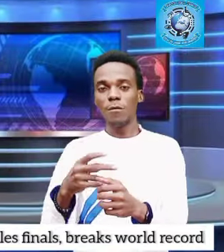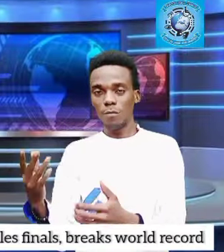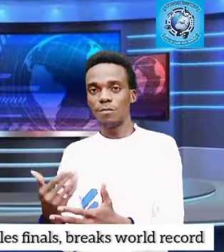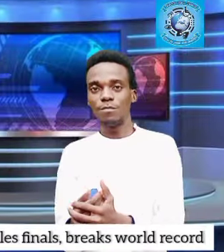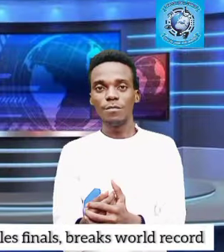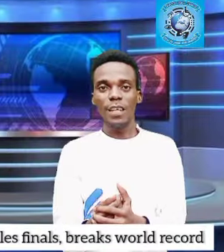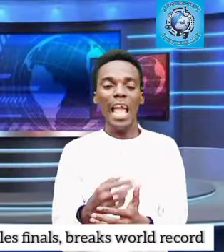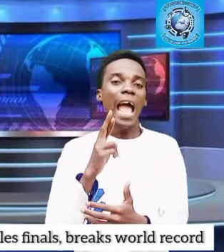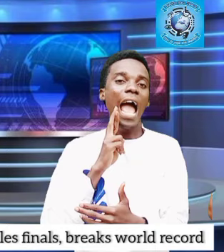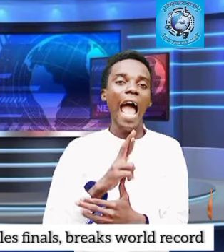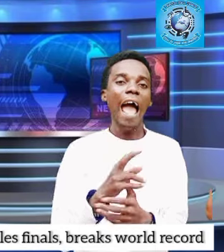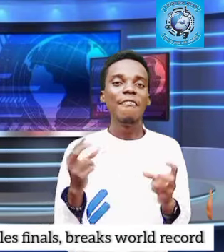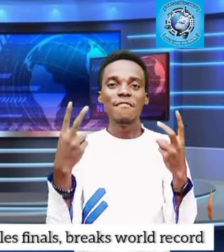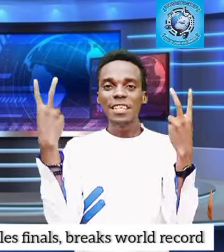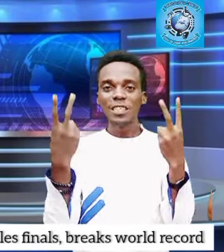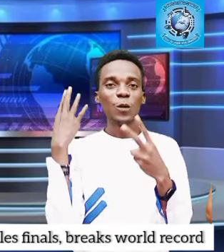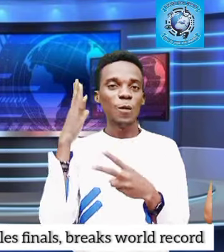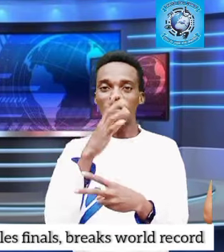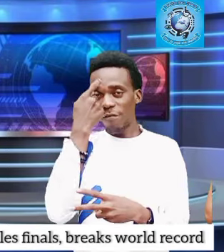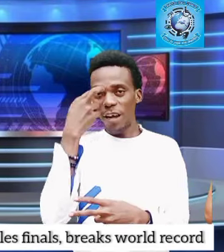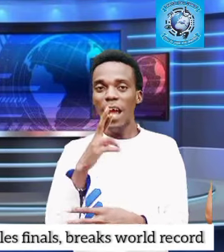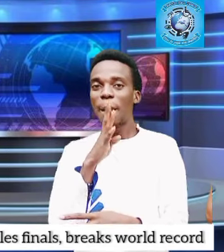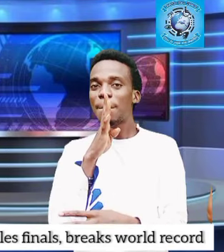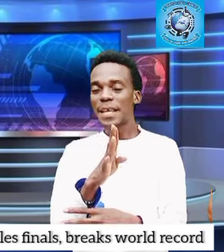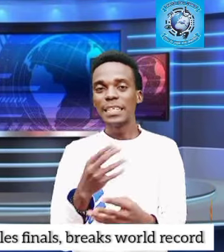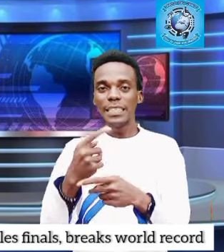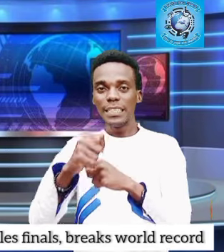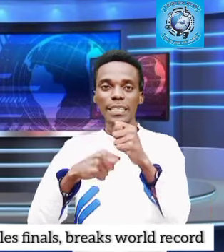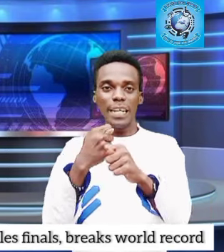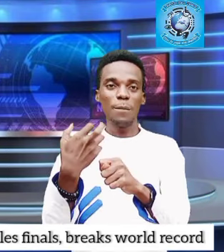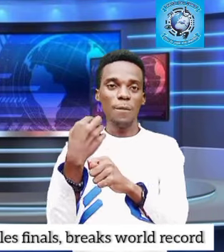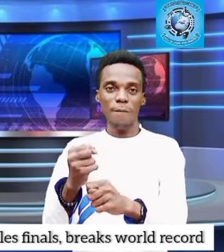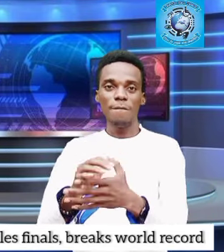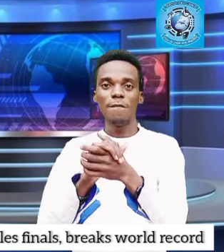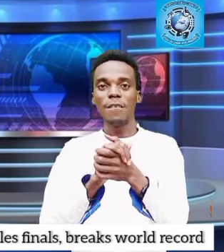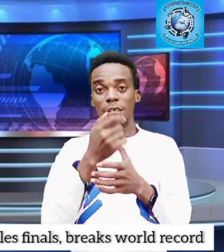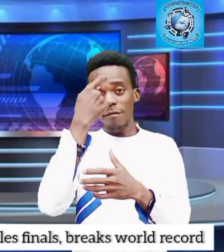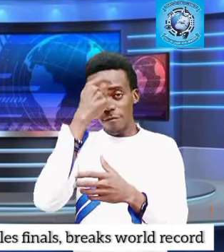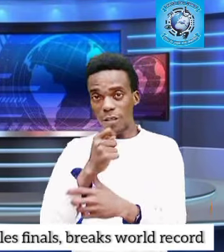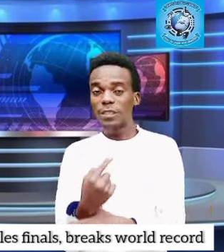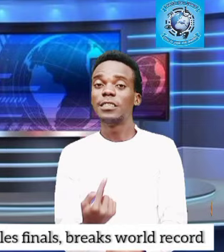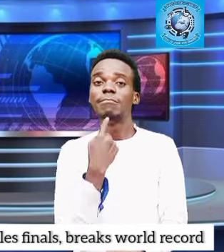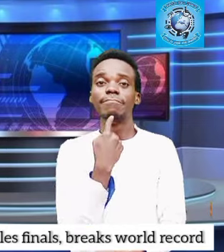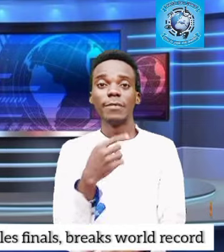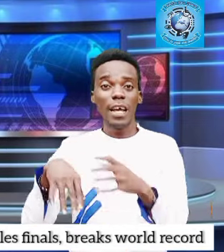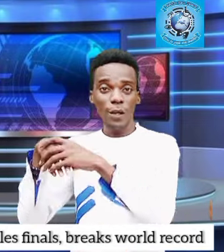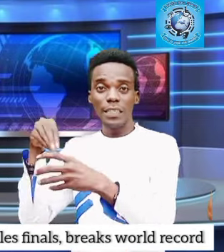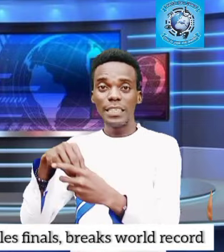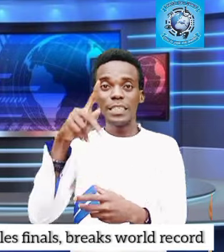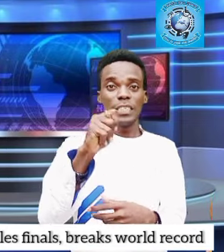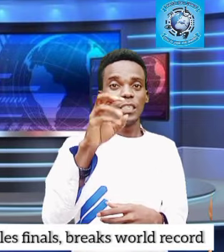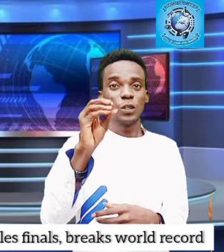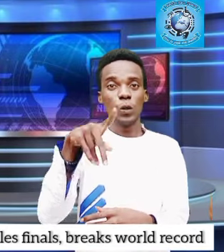Amusan's victory will for her be some sort of compensation for a disappointing outing in Tokyo last year when she